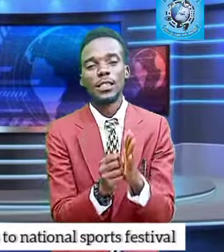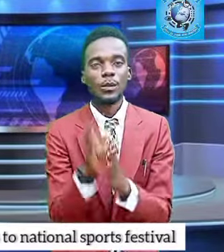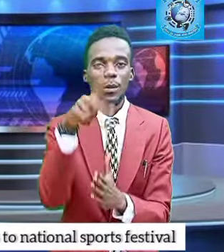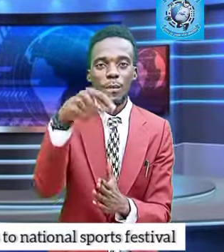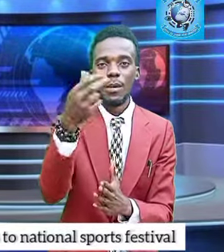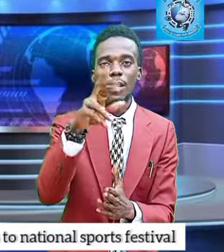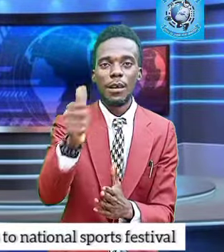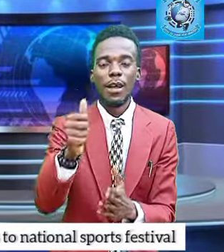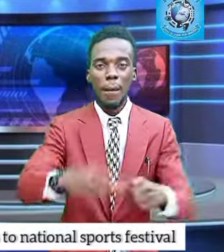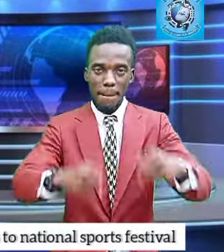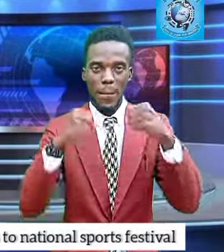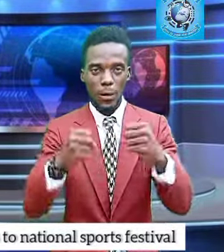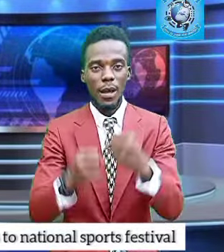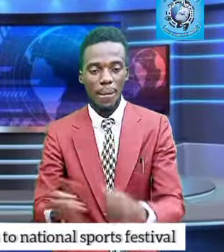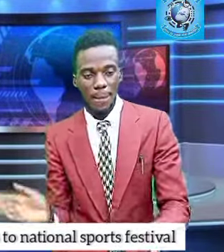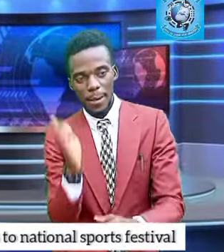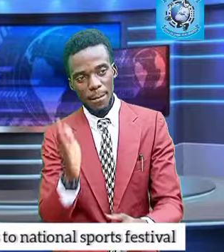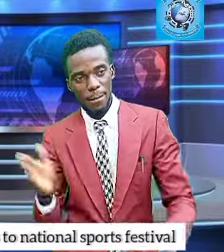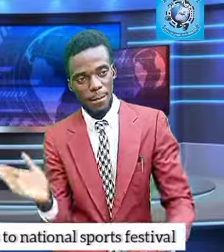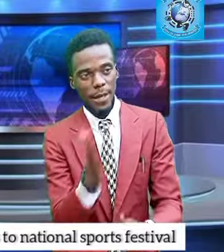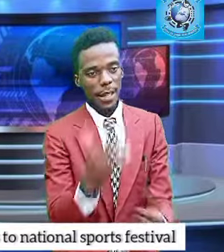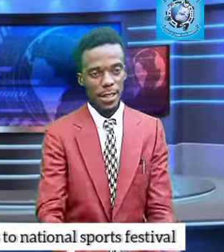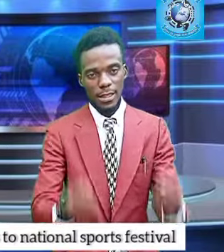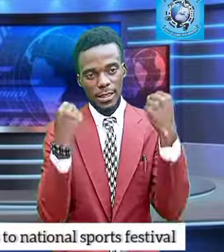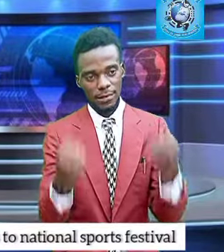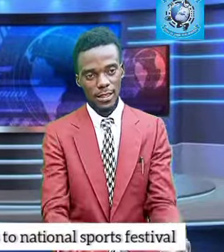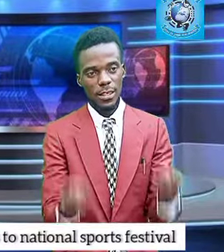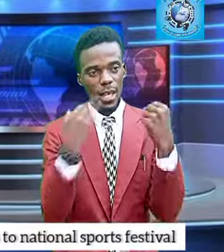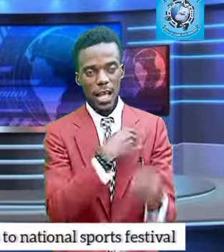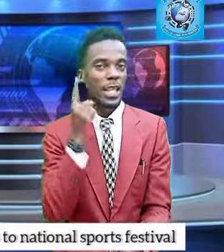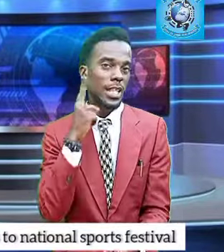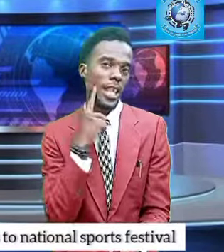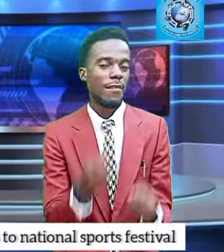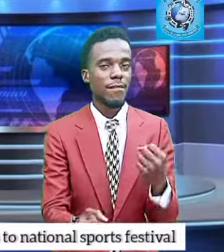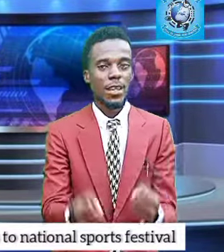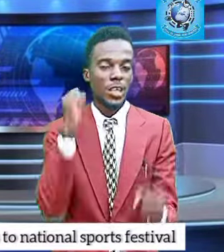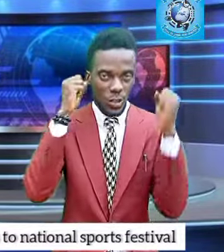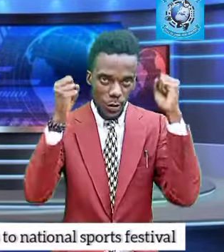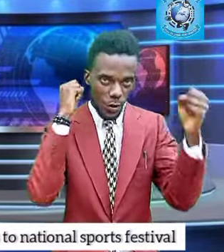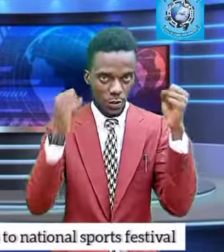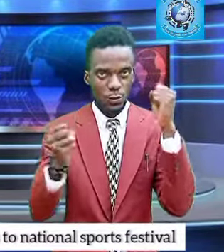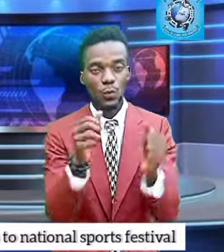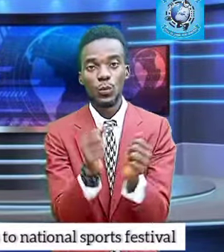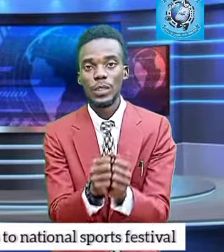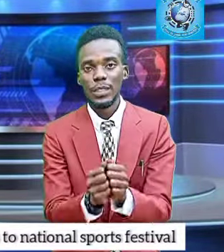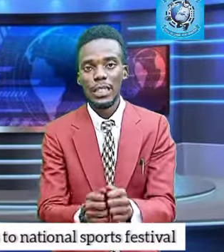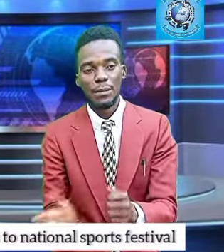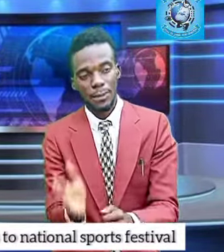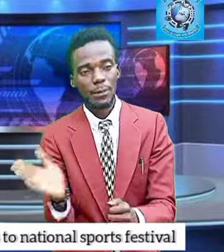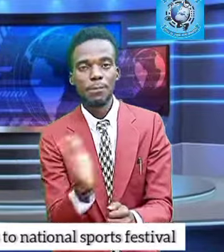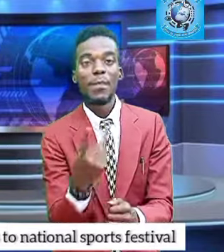para powerlifting, and deaf sports of athletics and table tennis. However, the ministry wishes to state that